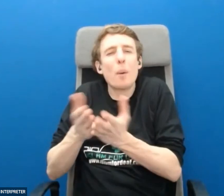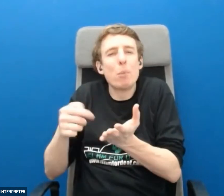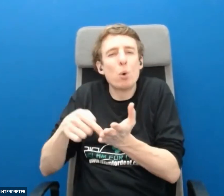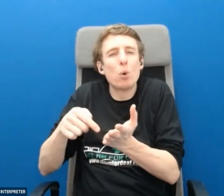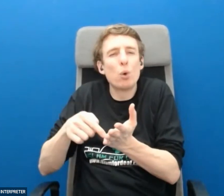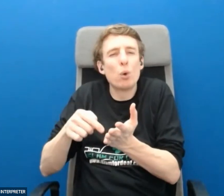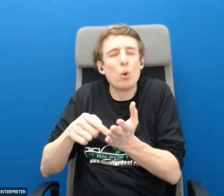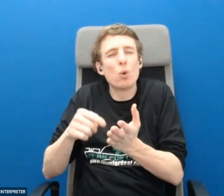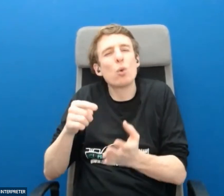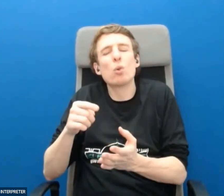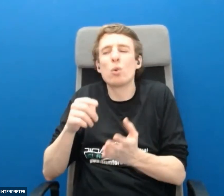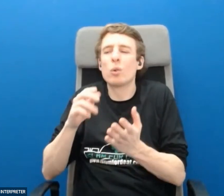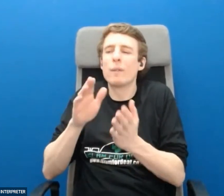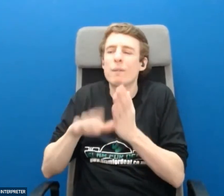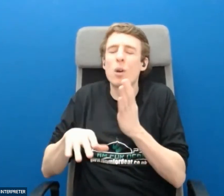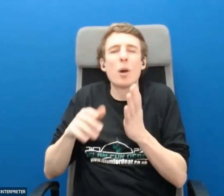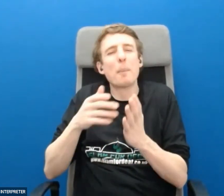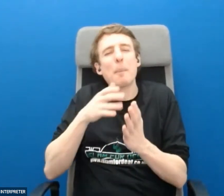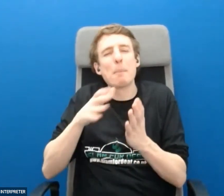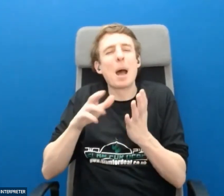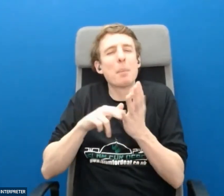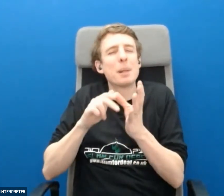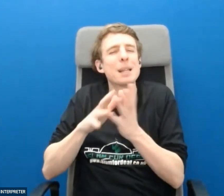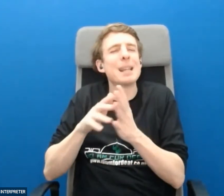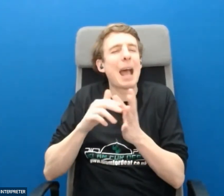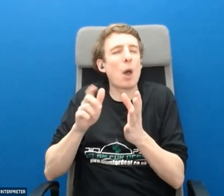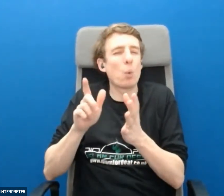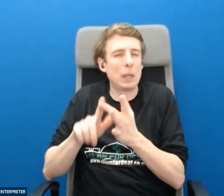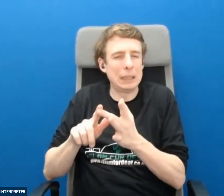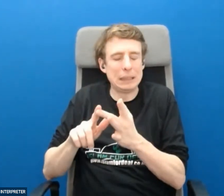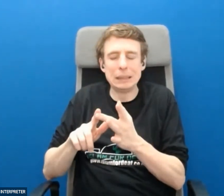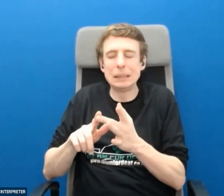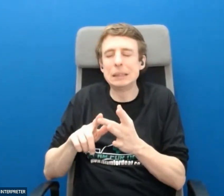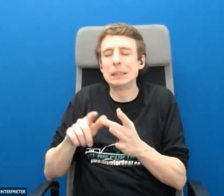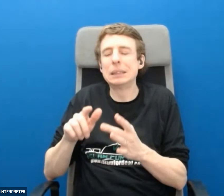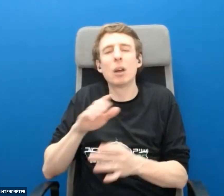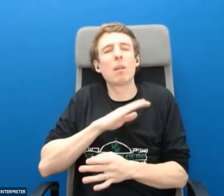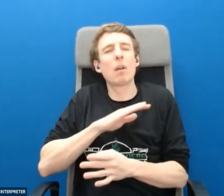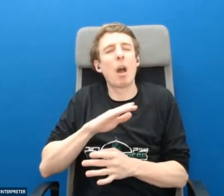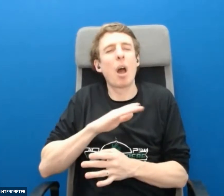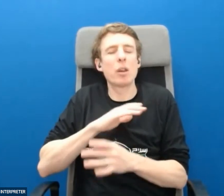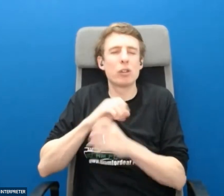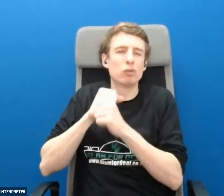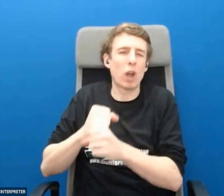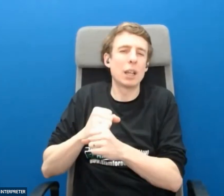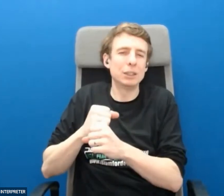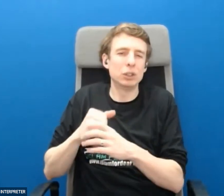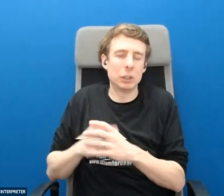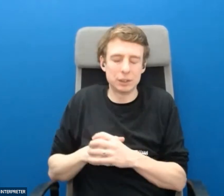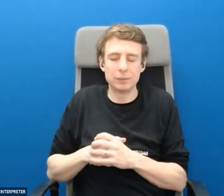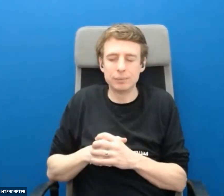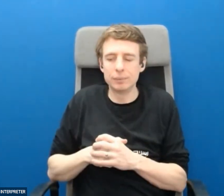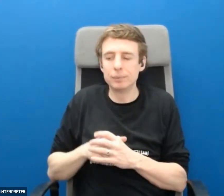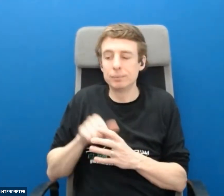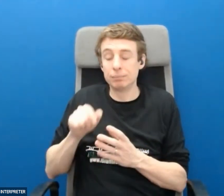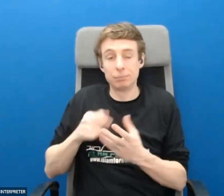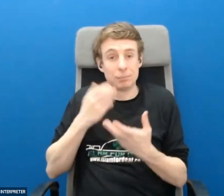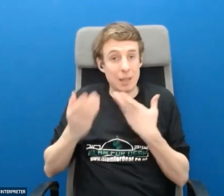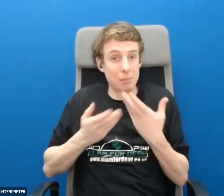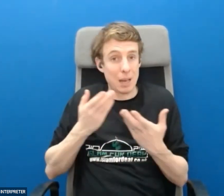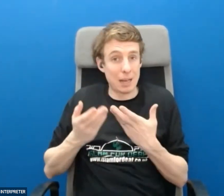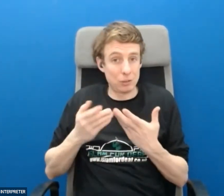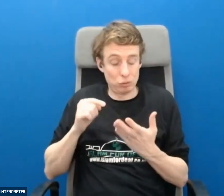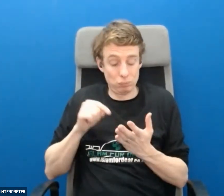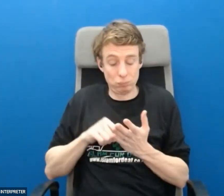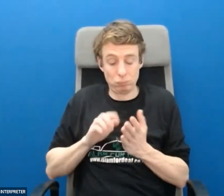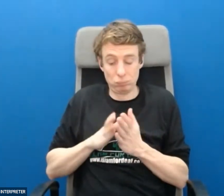after the Asr prayer, and they used to say that it was an explanation that the scholars would attend, the